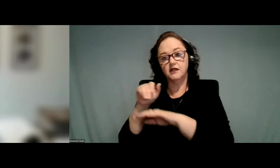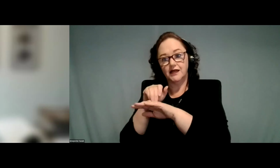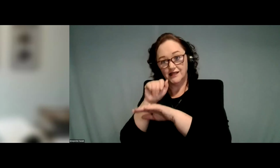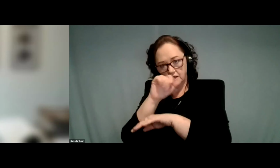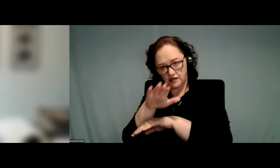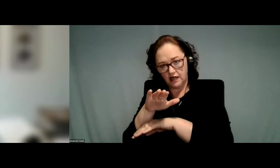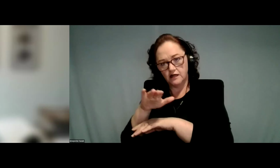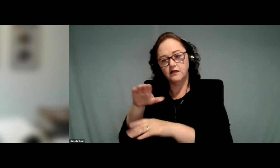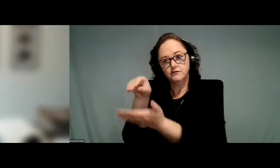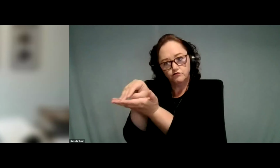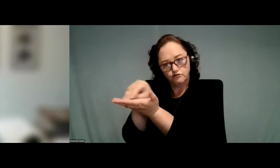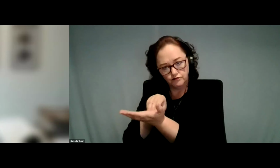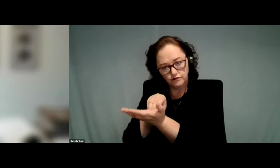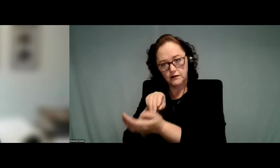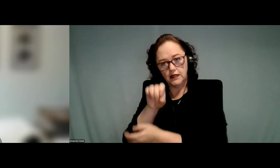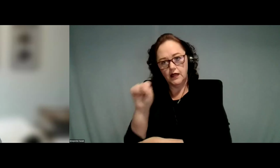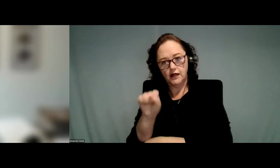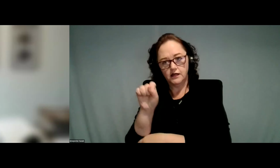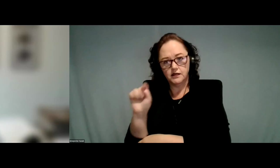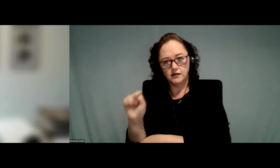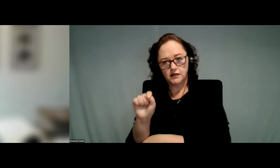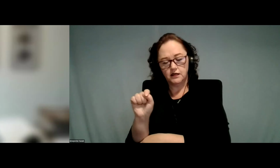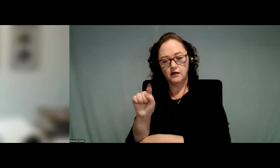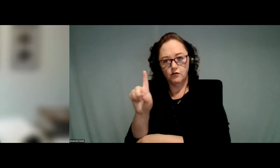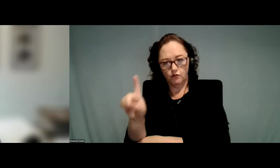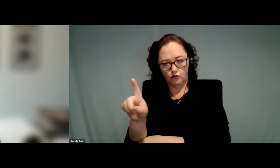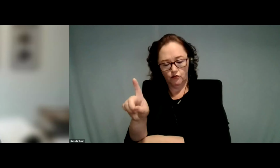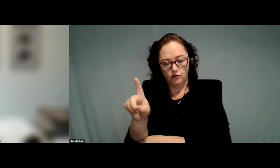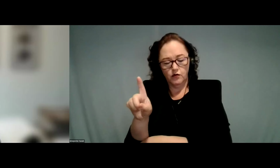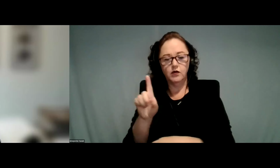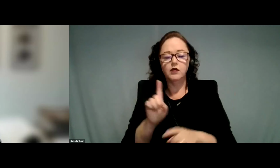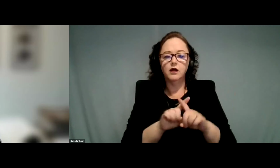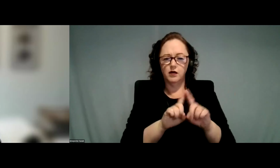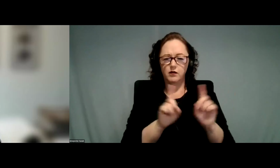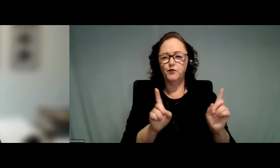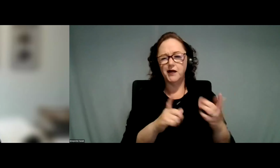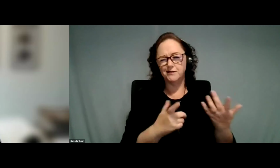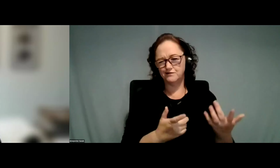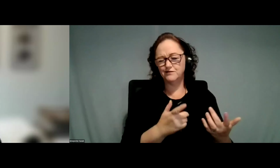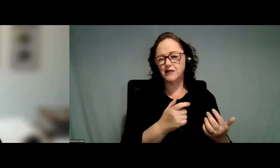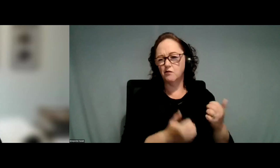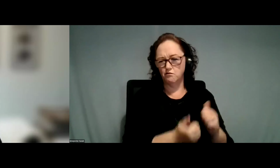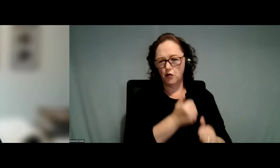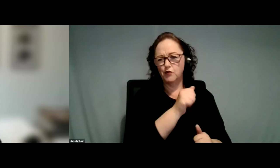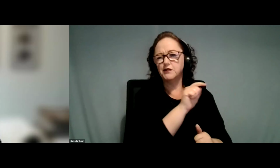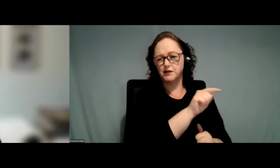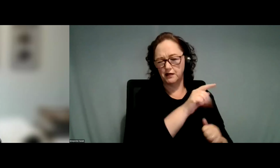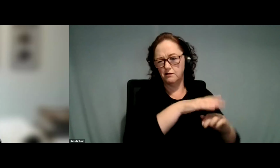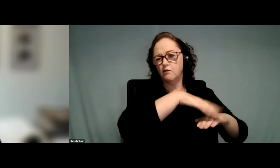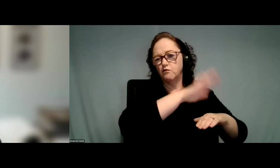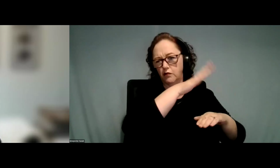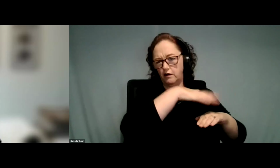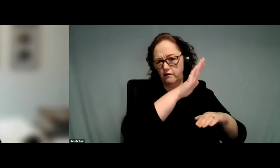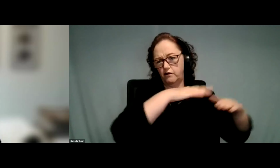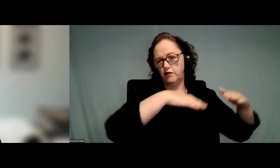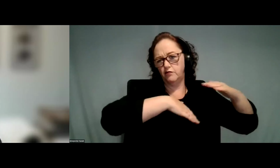again, most marketplace facilitators we're familiar with are up above these economic nexus thresholds, and they have this duty.